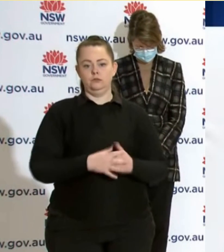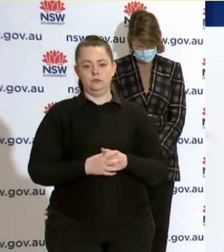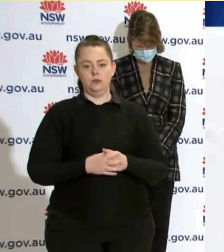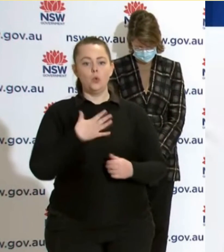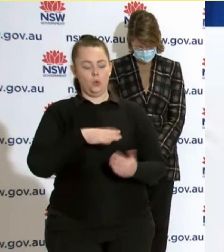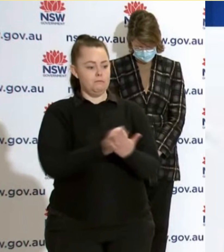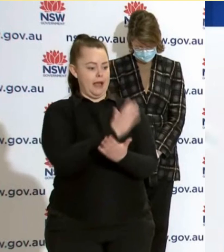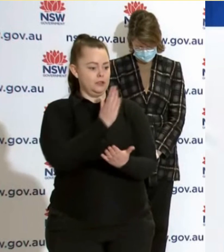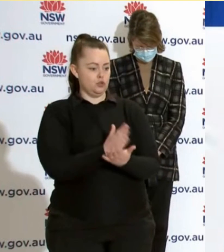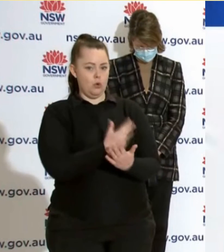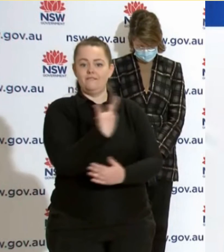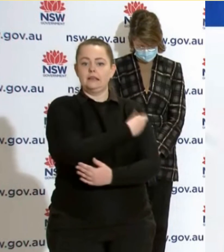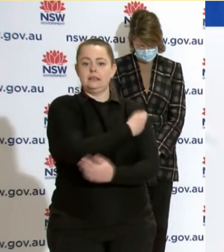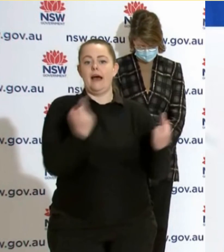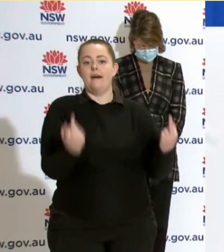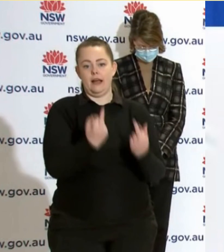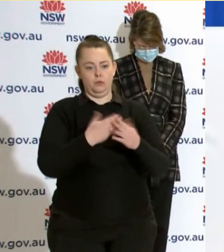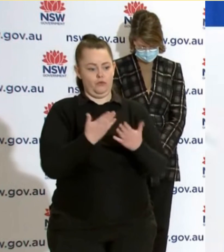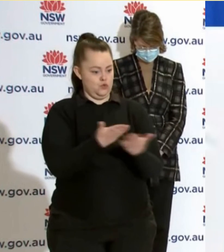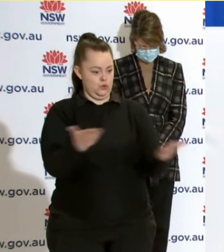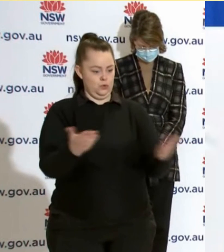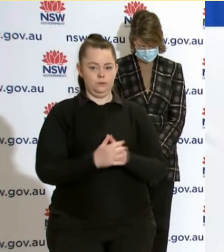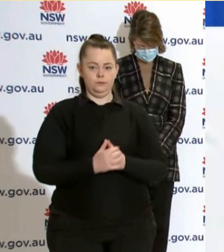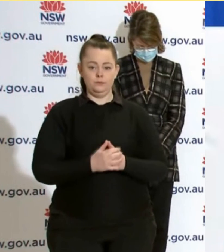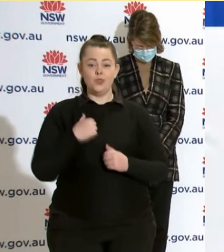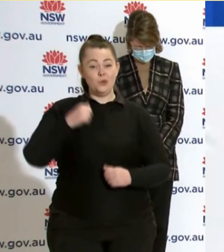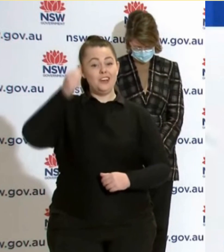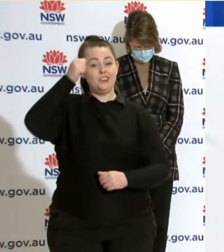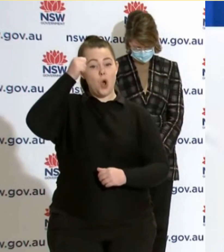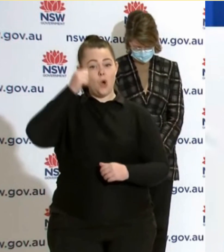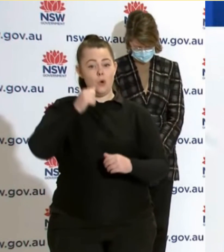prioritising the communities of southwestern Sydney and Western Sydney where we know